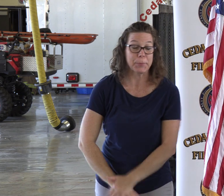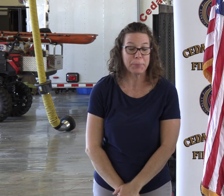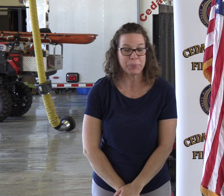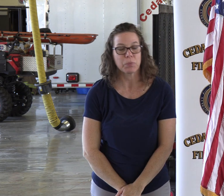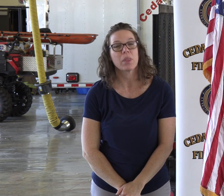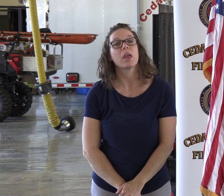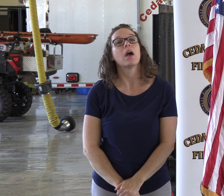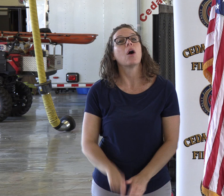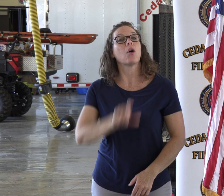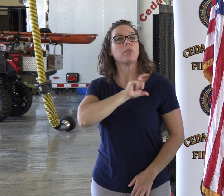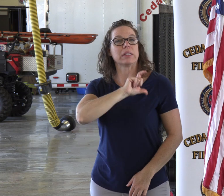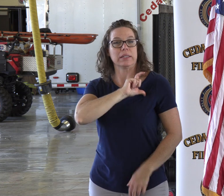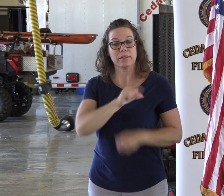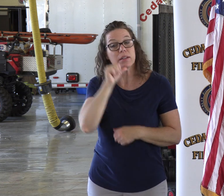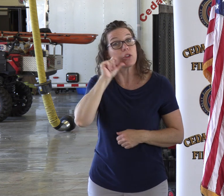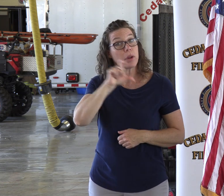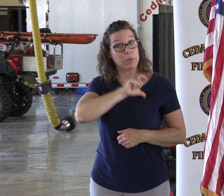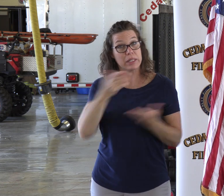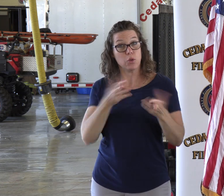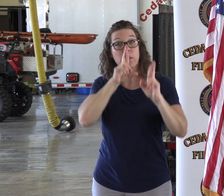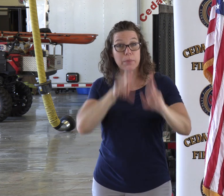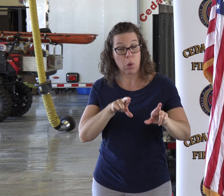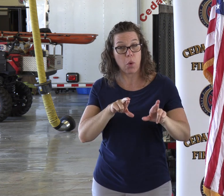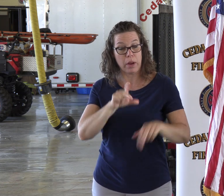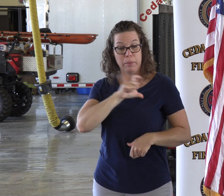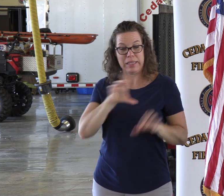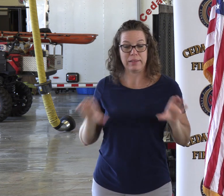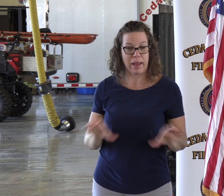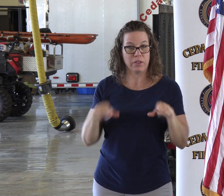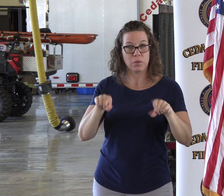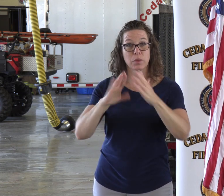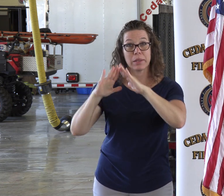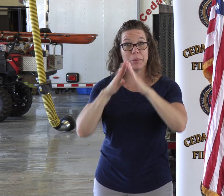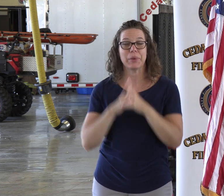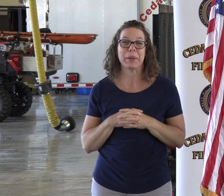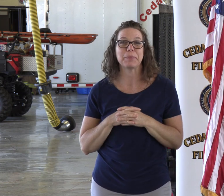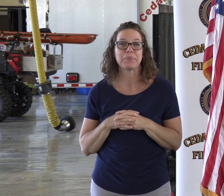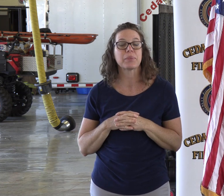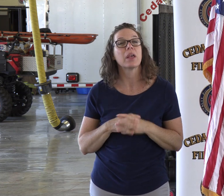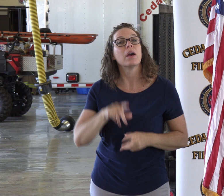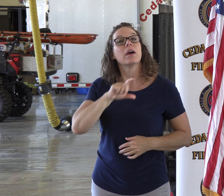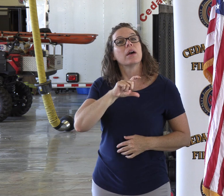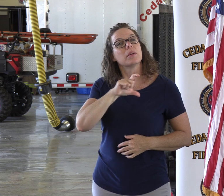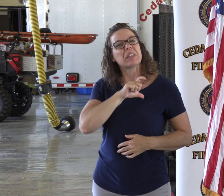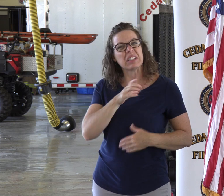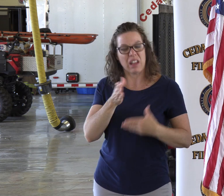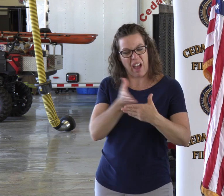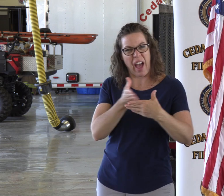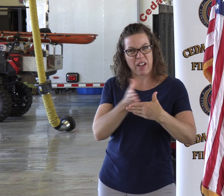Police Department. Yesterday the police chief was here reporting on police activities within the community. Police averaged